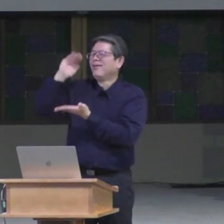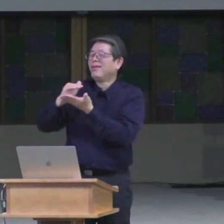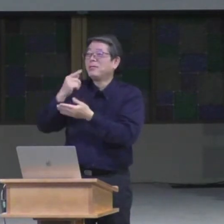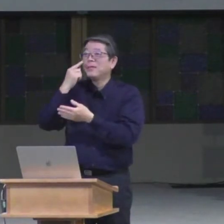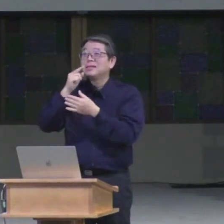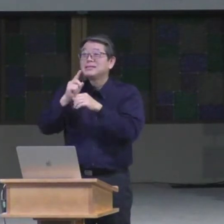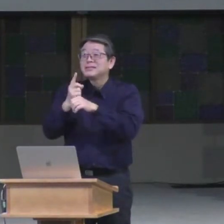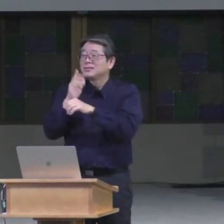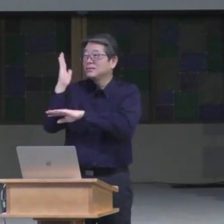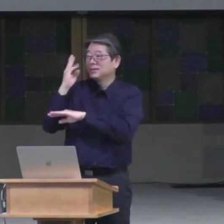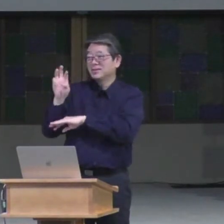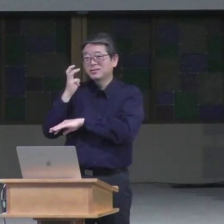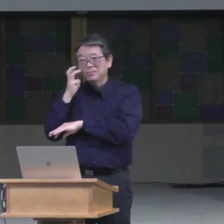half the information.